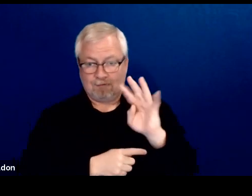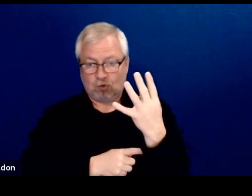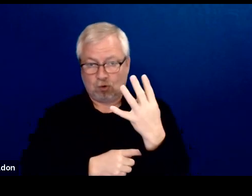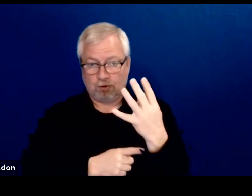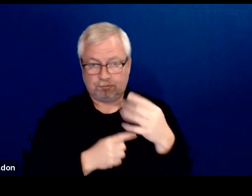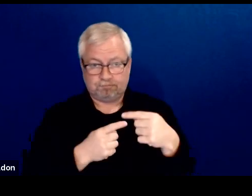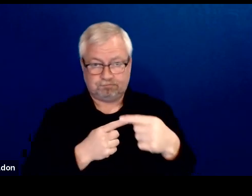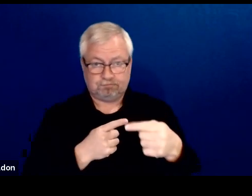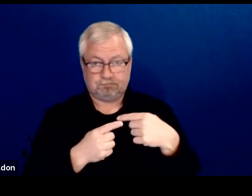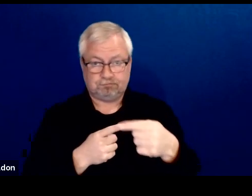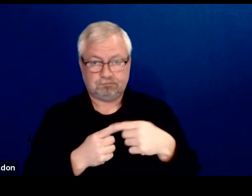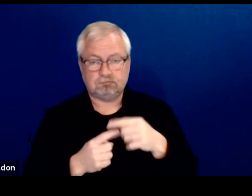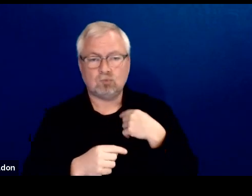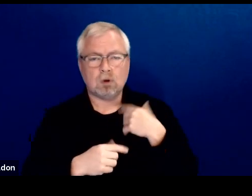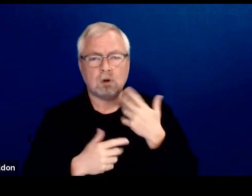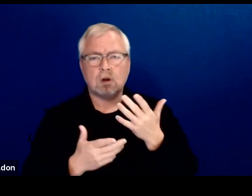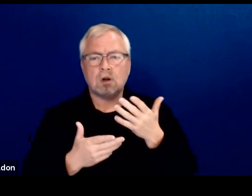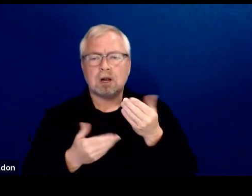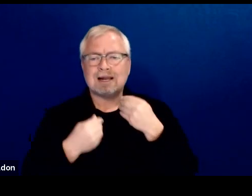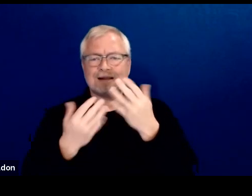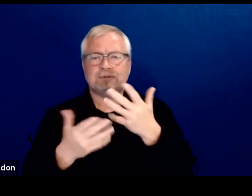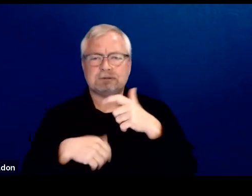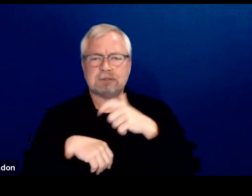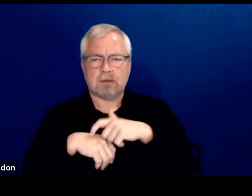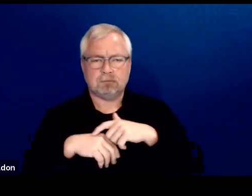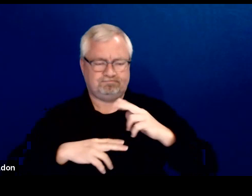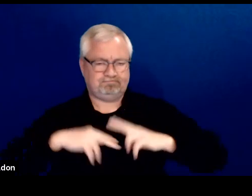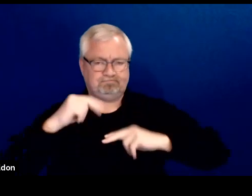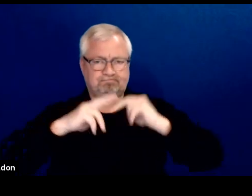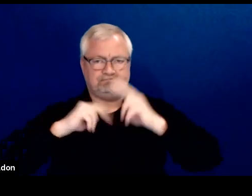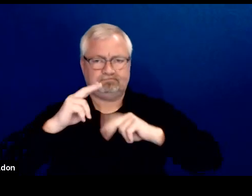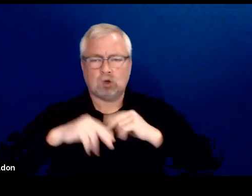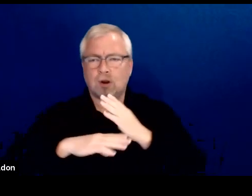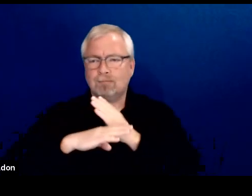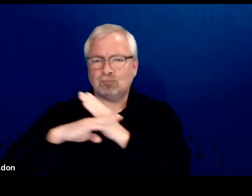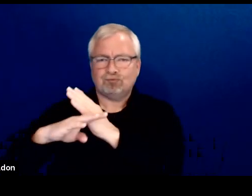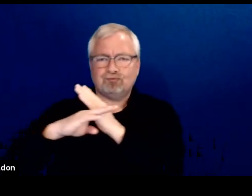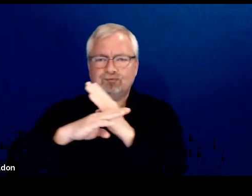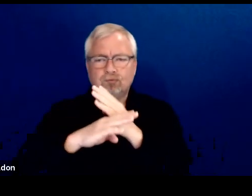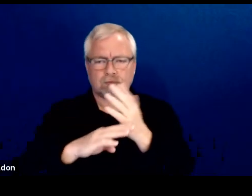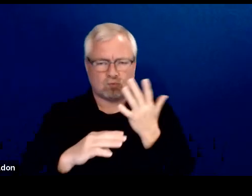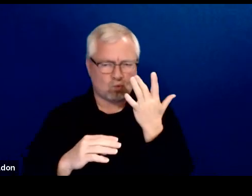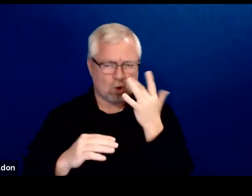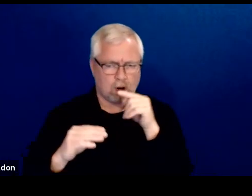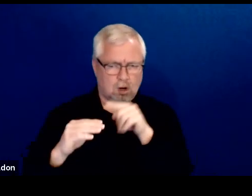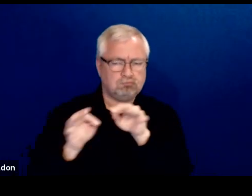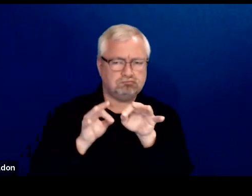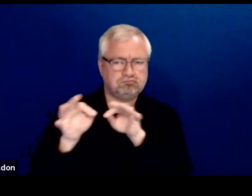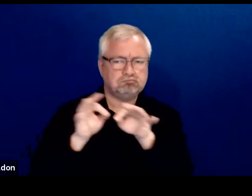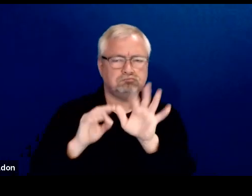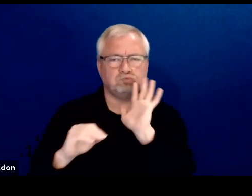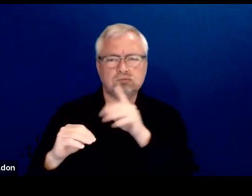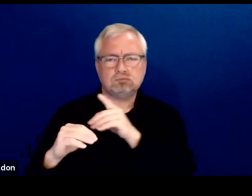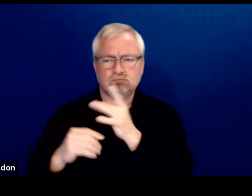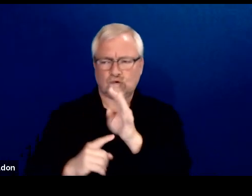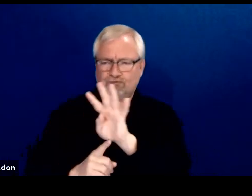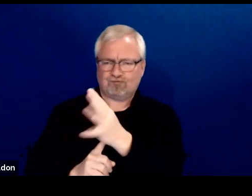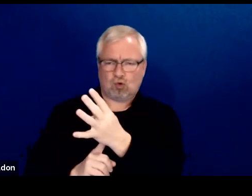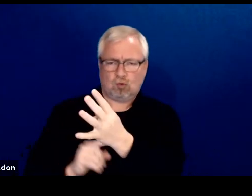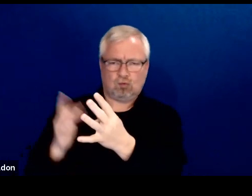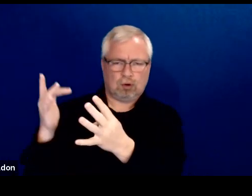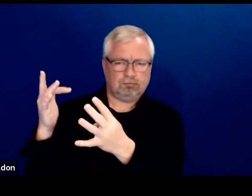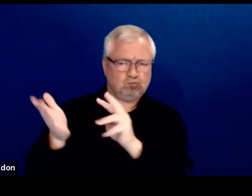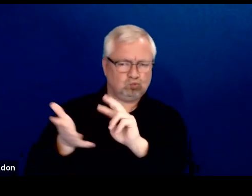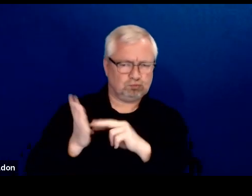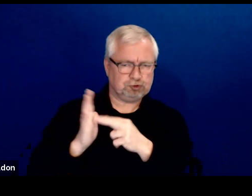and the treatment capacity. I'm going to talk about how we came to this decision, what are some of the implications of it, and where we're going to start